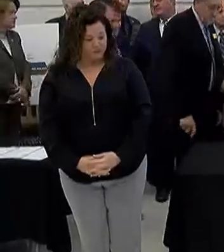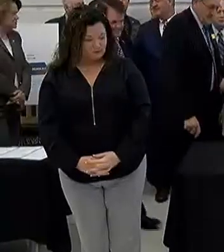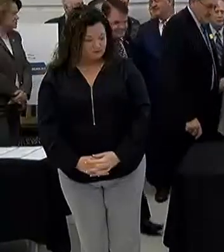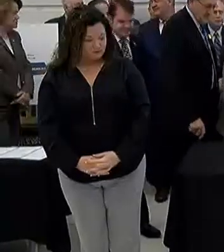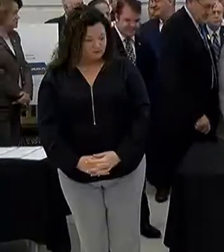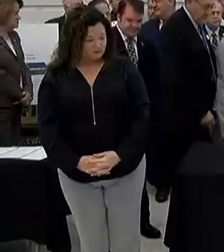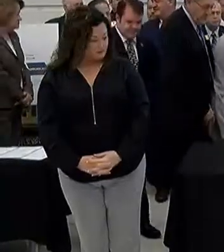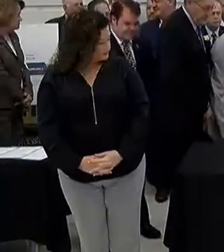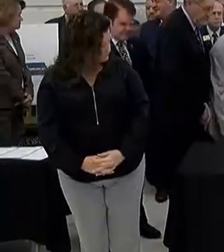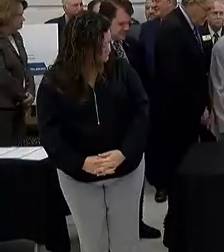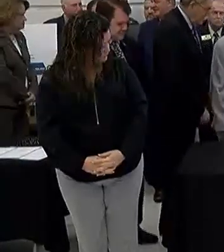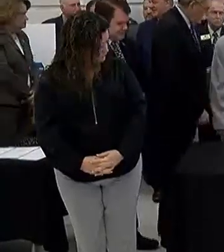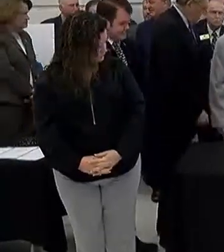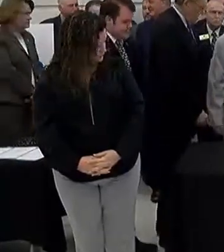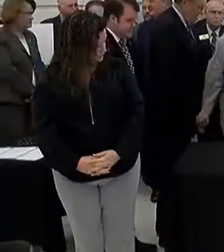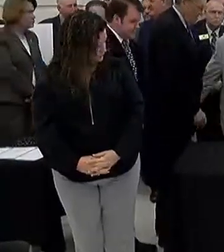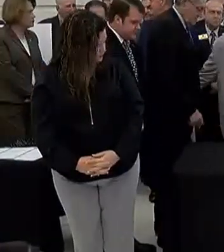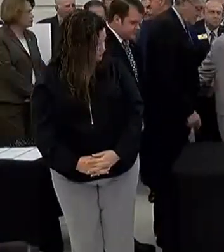Good. Johnny.